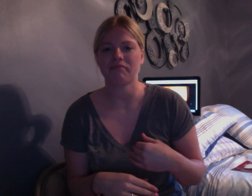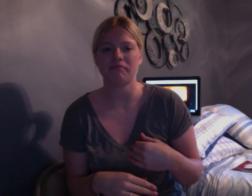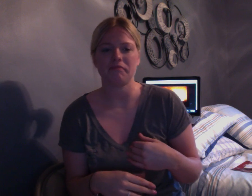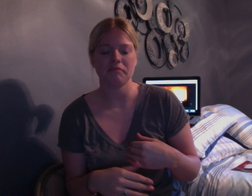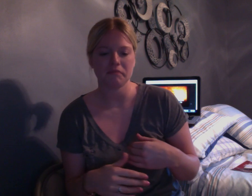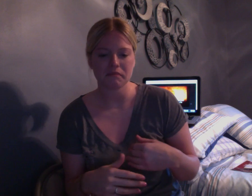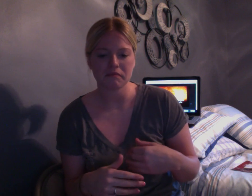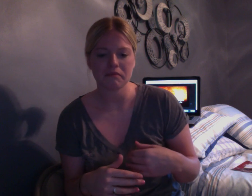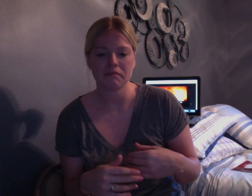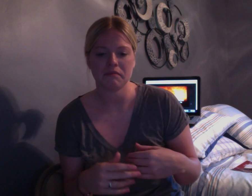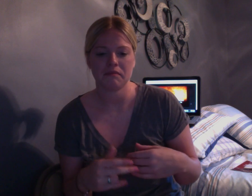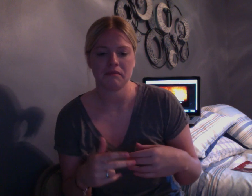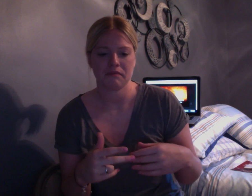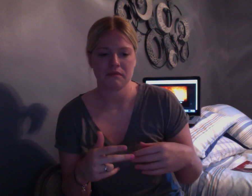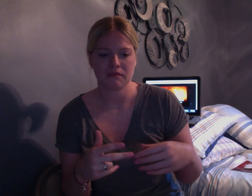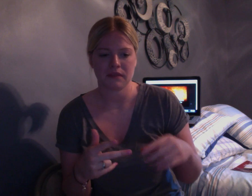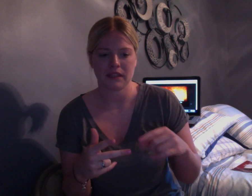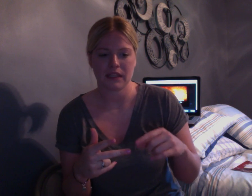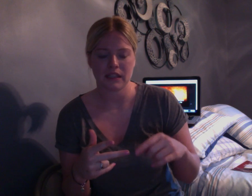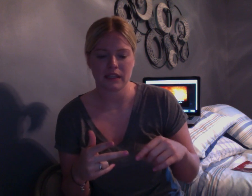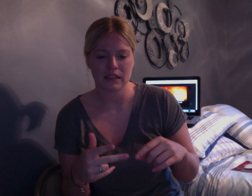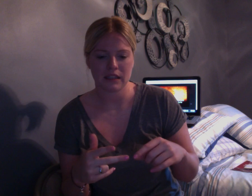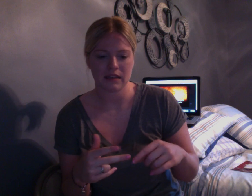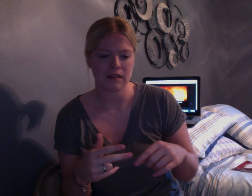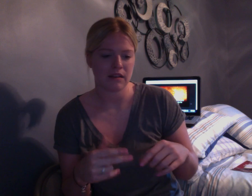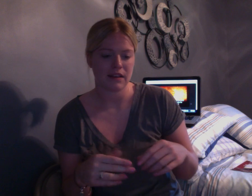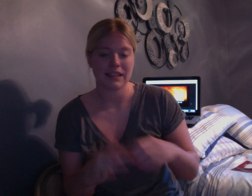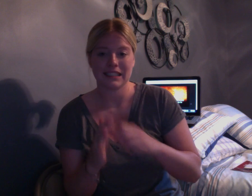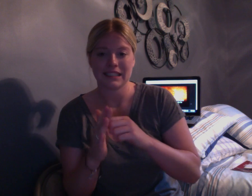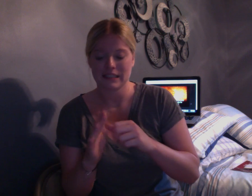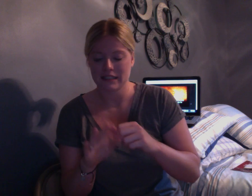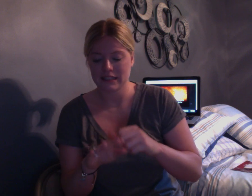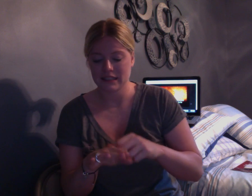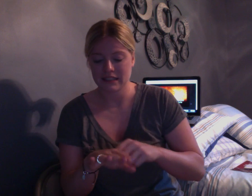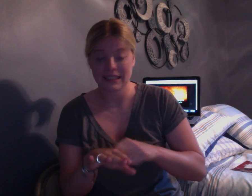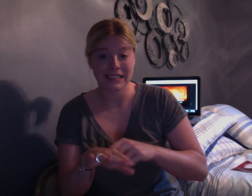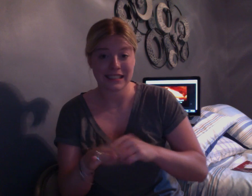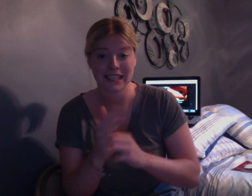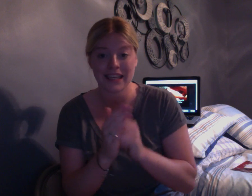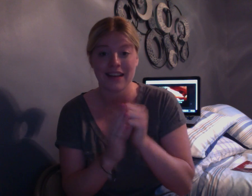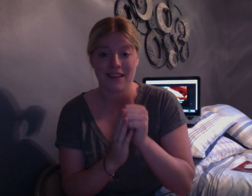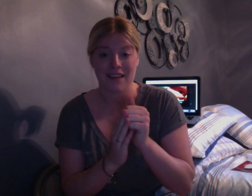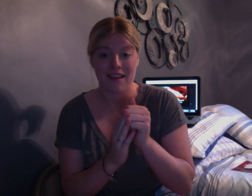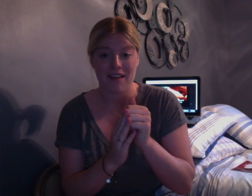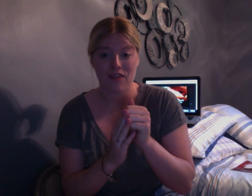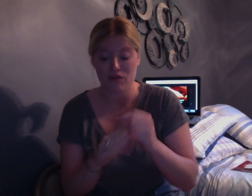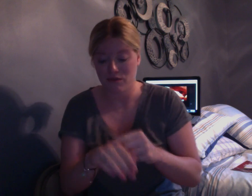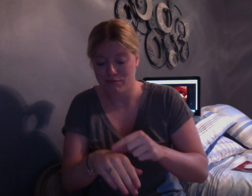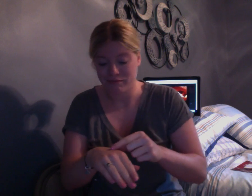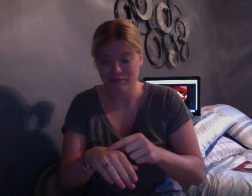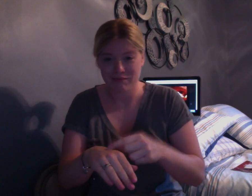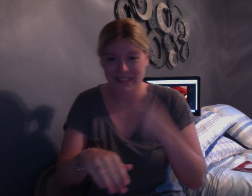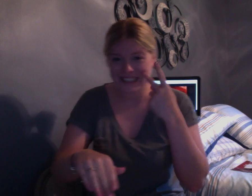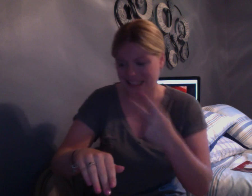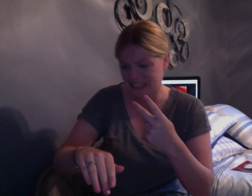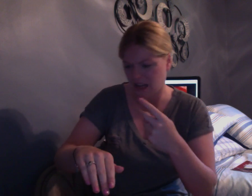cancers frequently undergo periods of ulceration and bleeding followed by healing, then a repeat of this cycle. Your dermatologist should examine